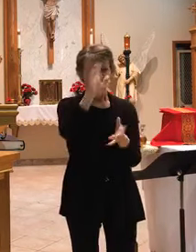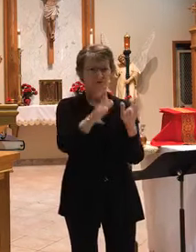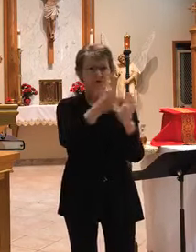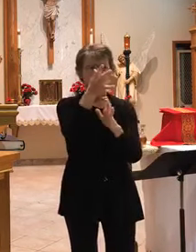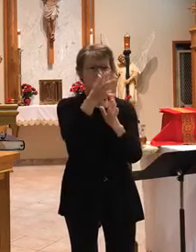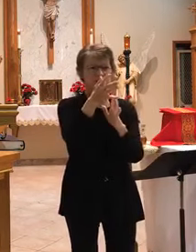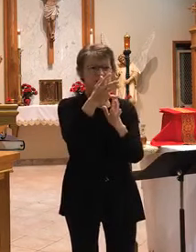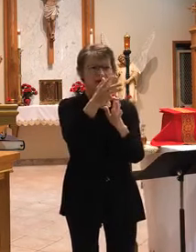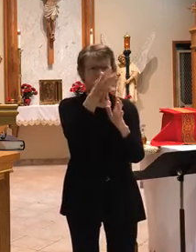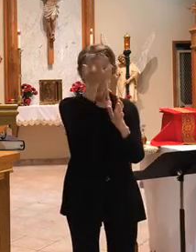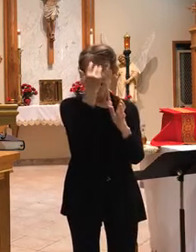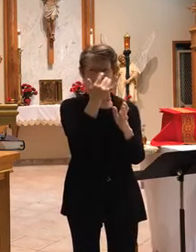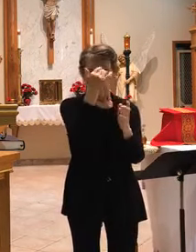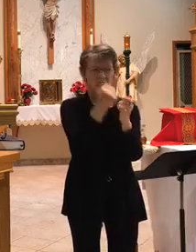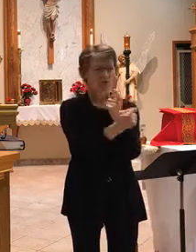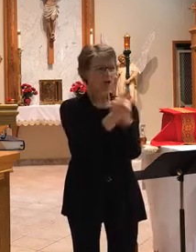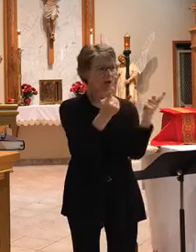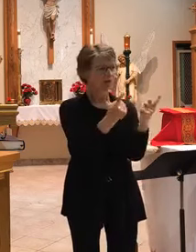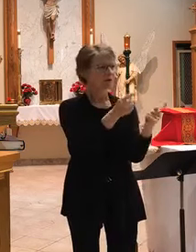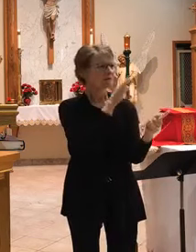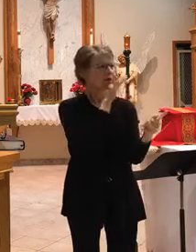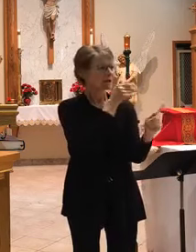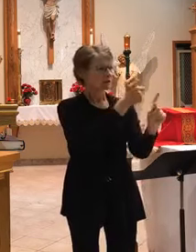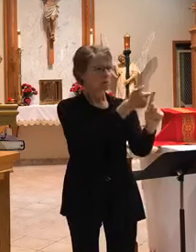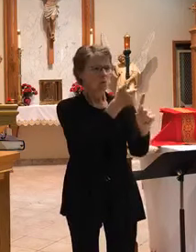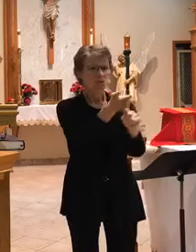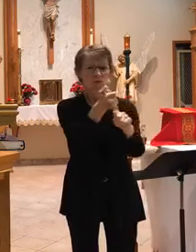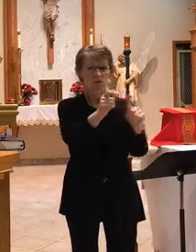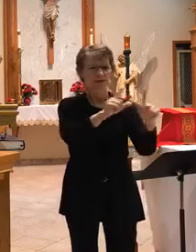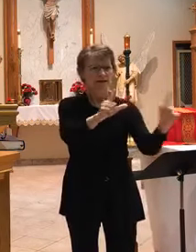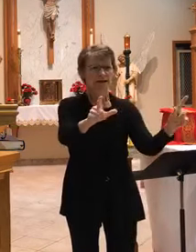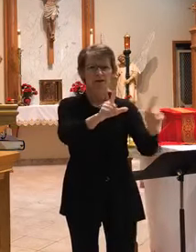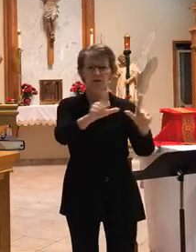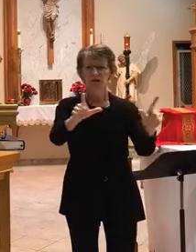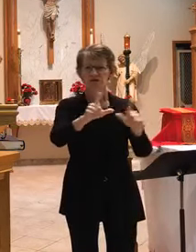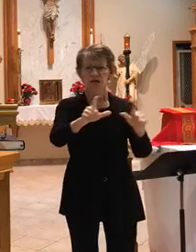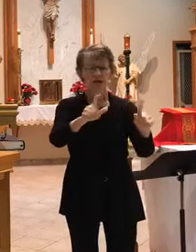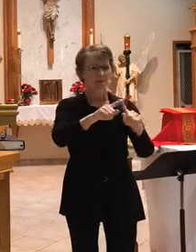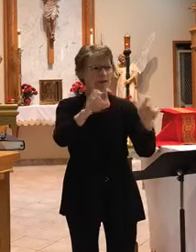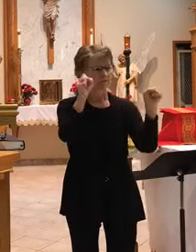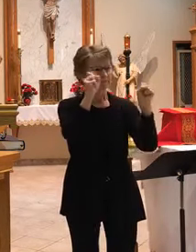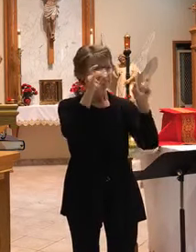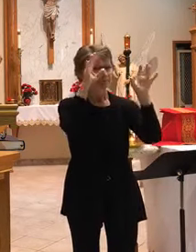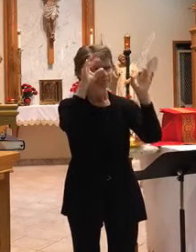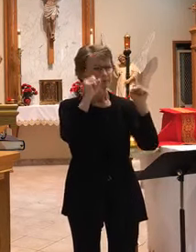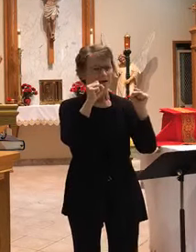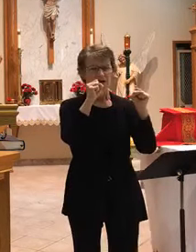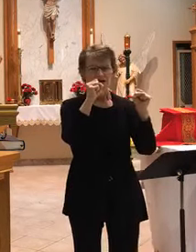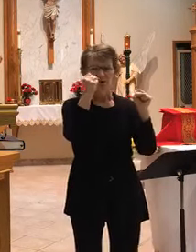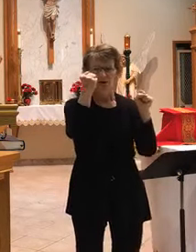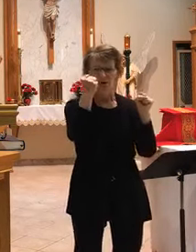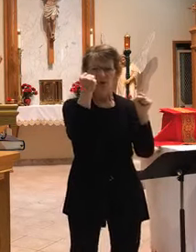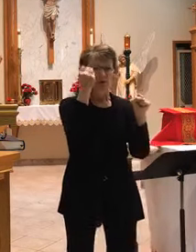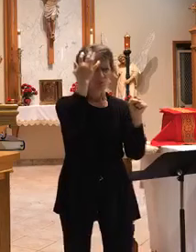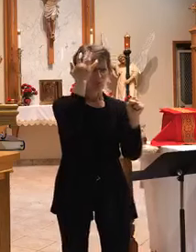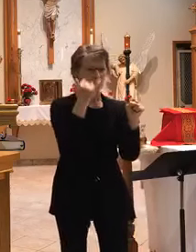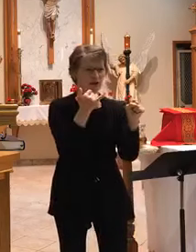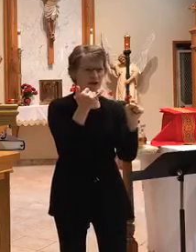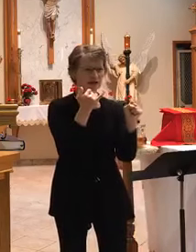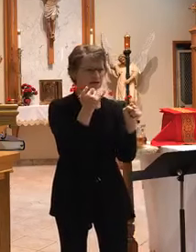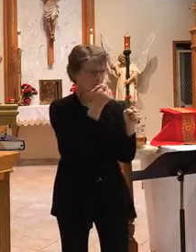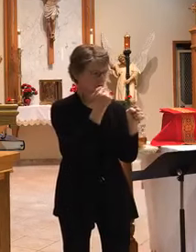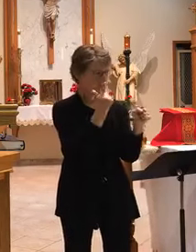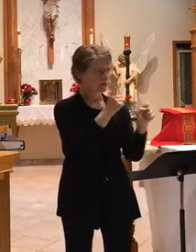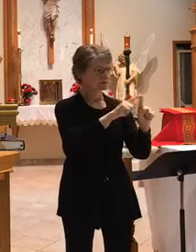was speaking in their own language. They were astounded, and in amazement they asked, Are not all of